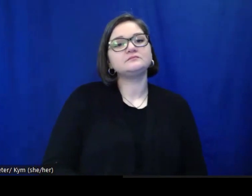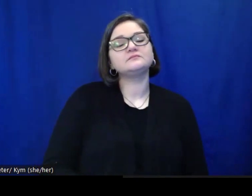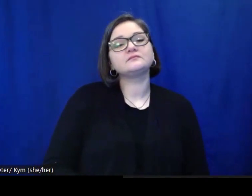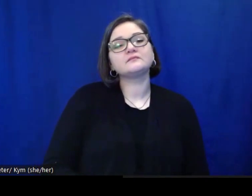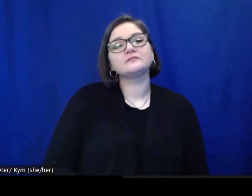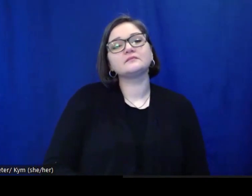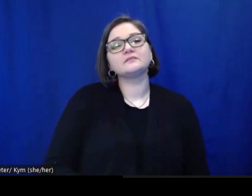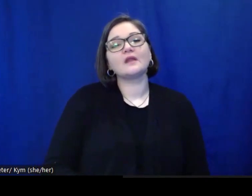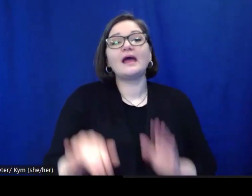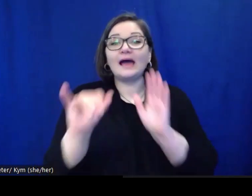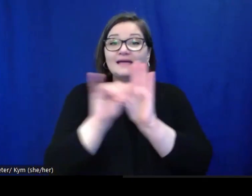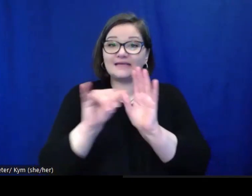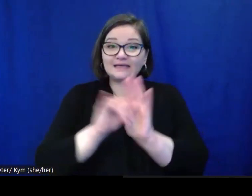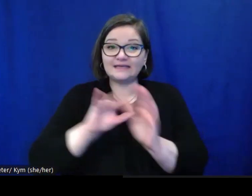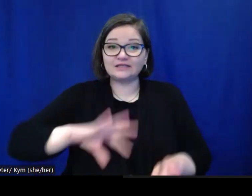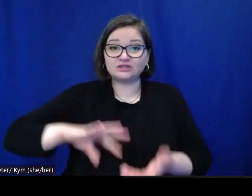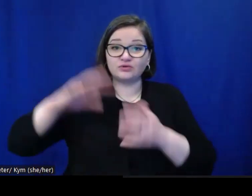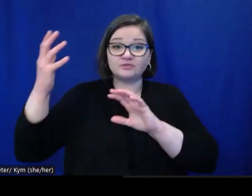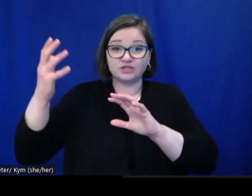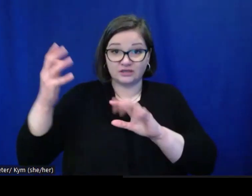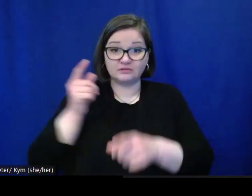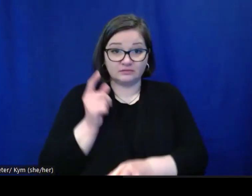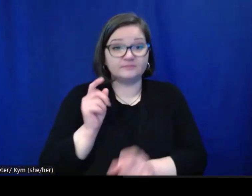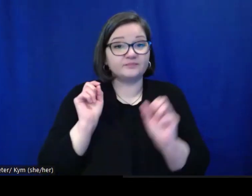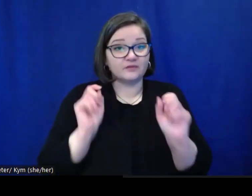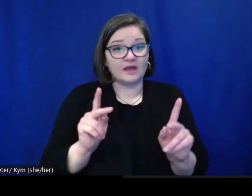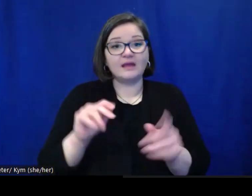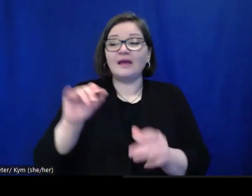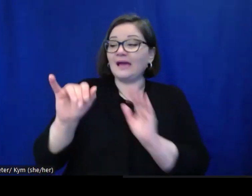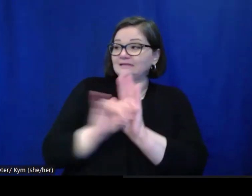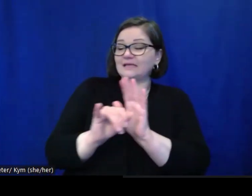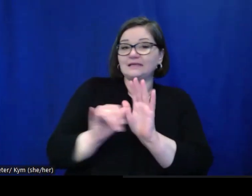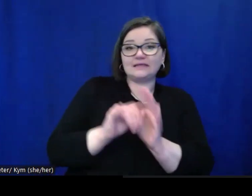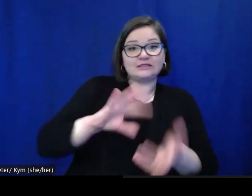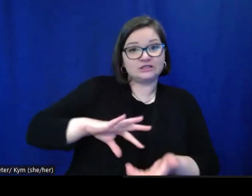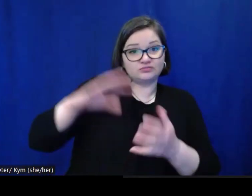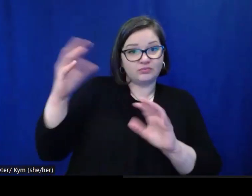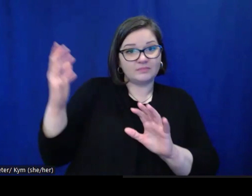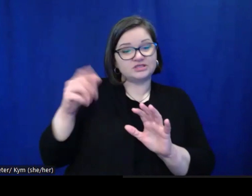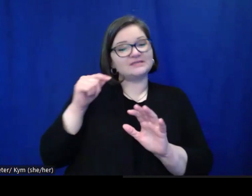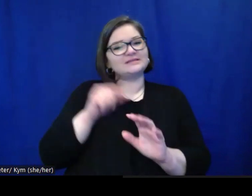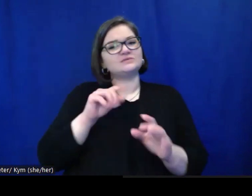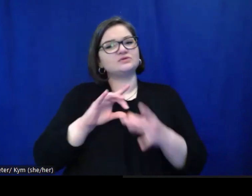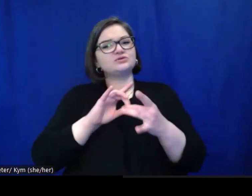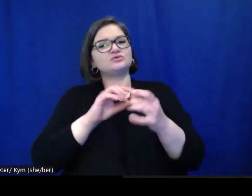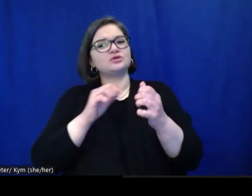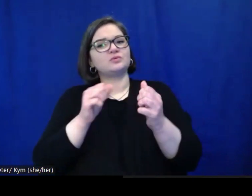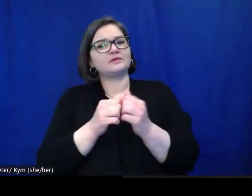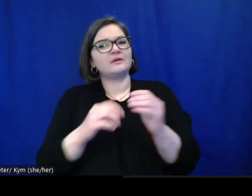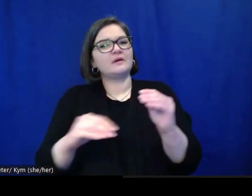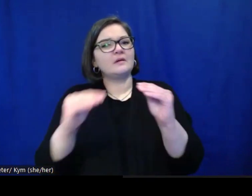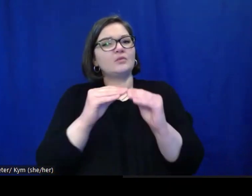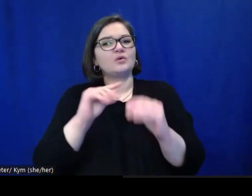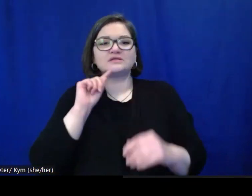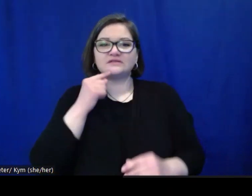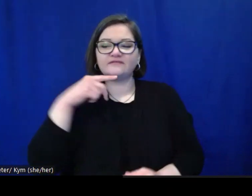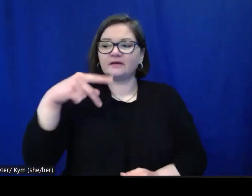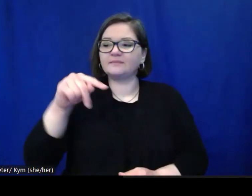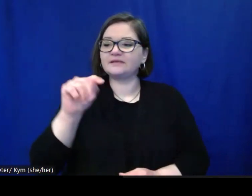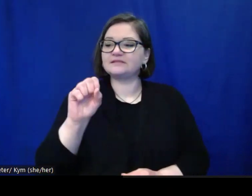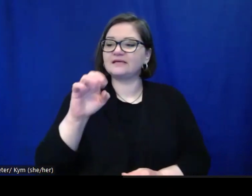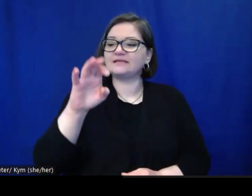Identity disruption, right? Identity disruption was associated with more severe PTSD symptoms,